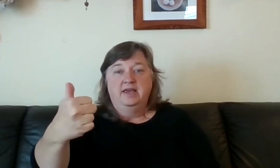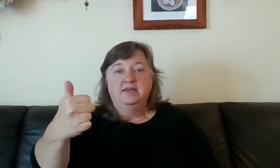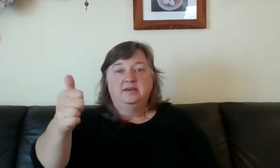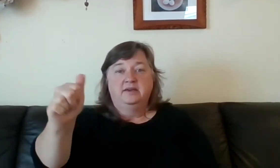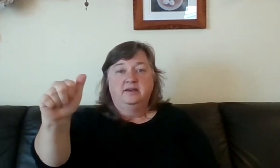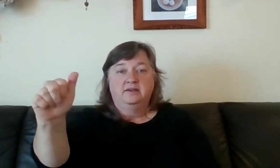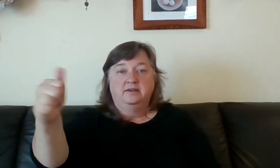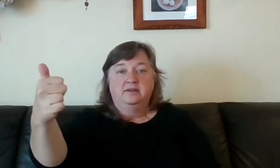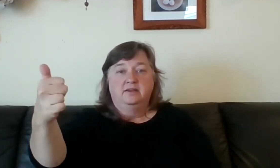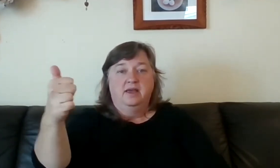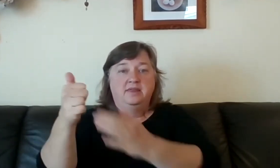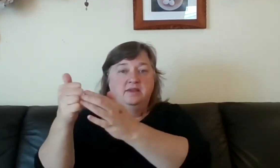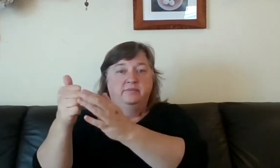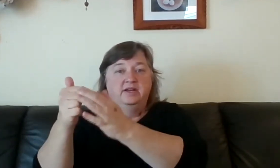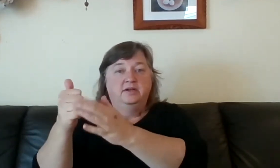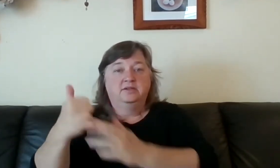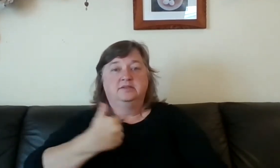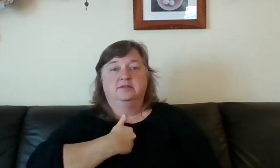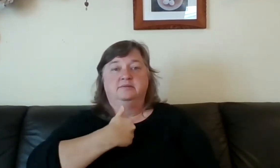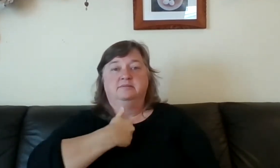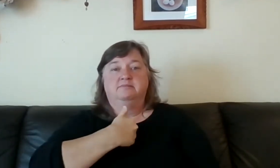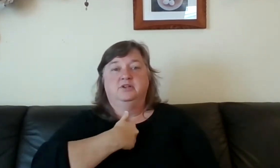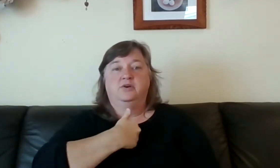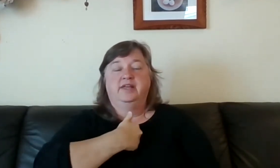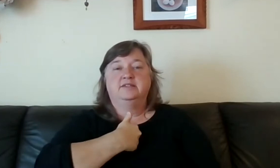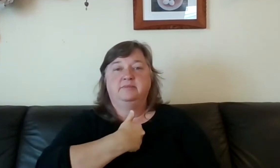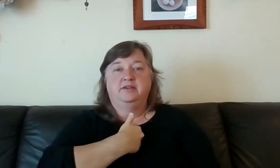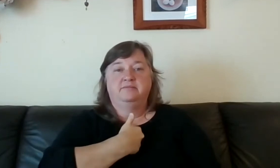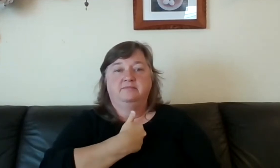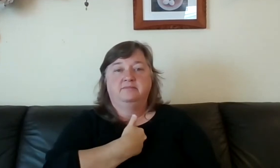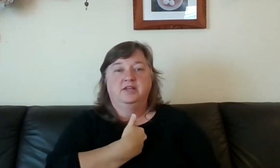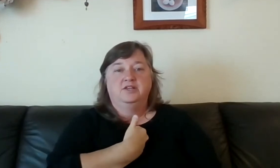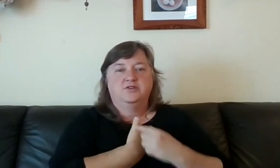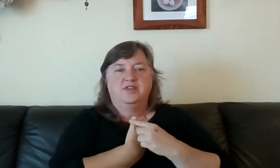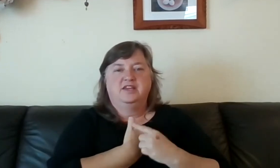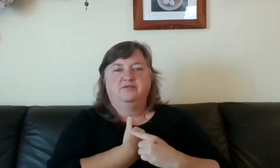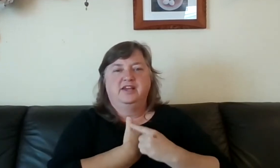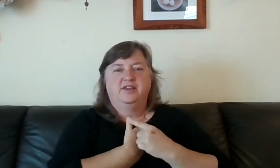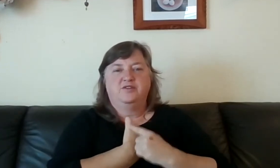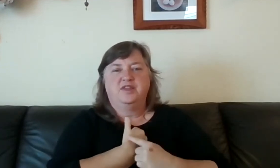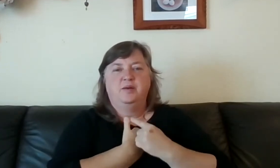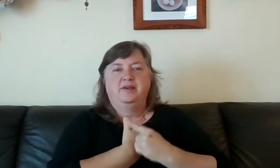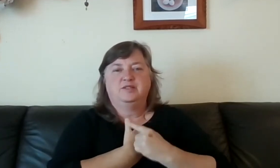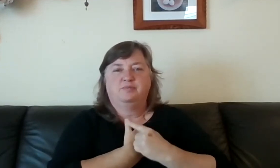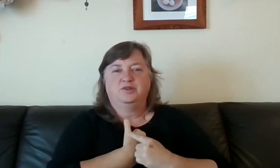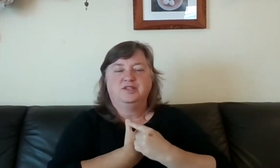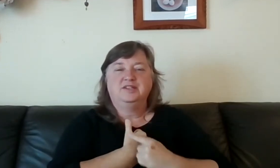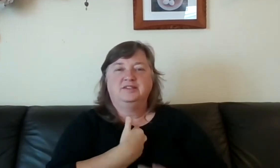A, and then my knuckles go against me. So think of like your thumb as the person,